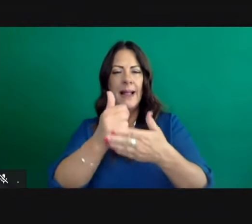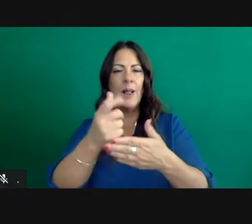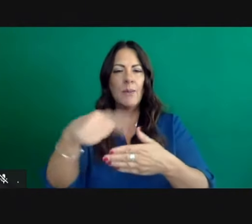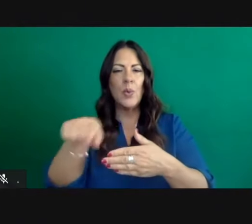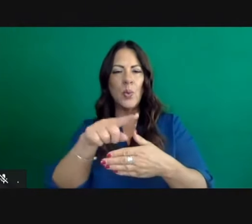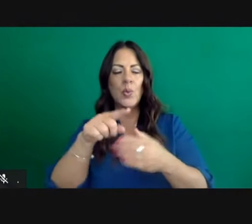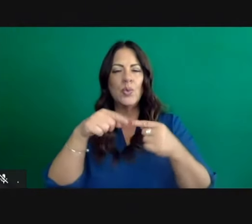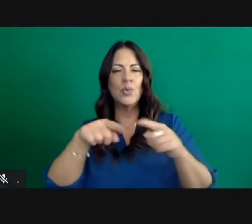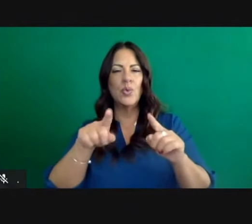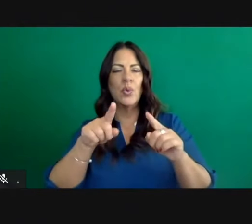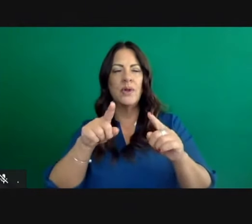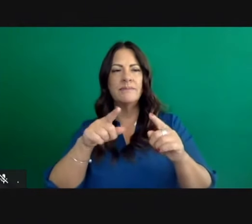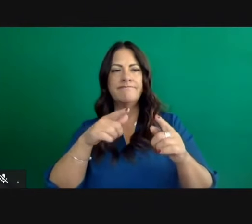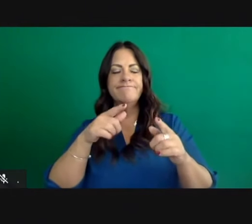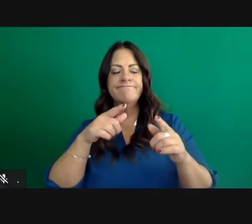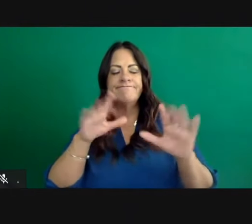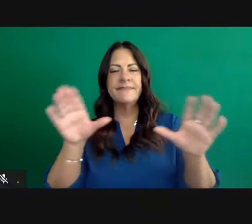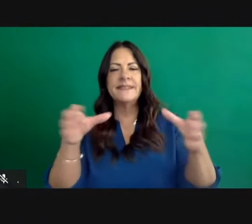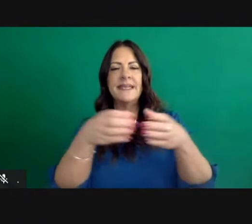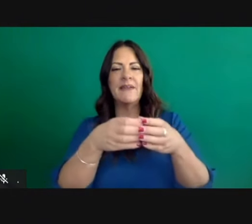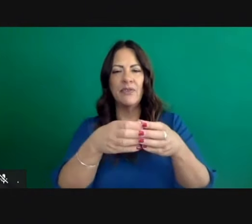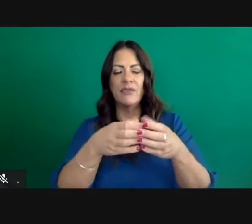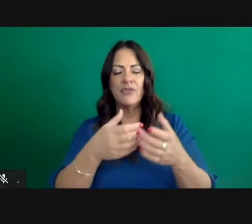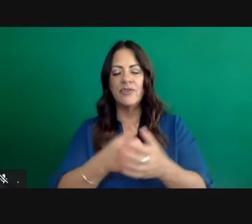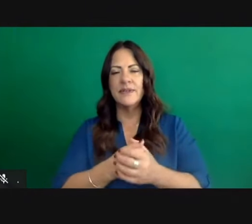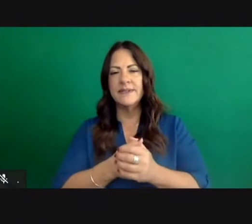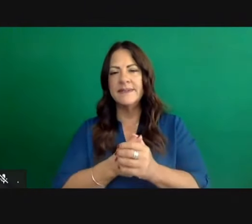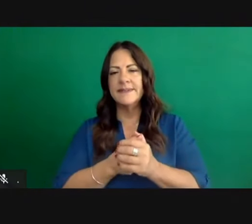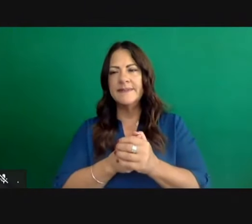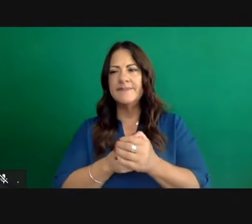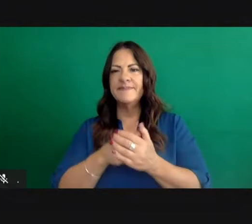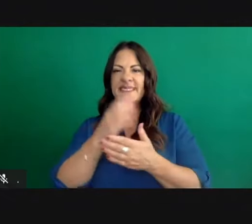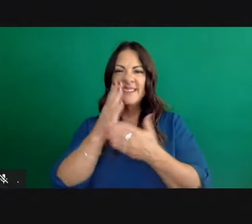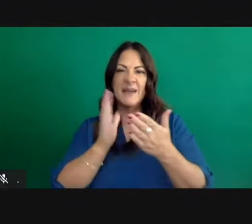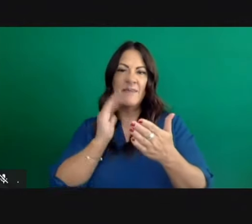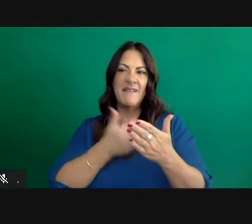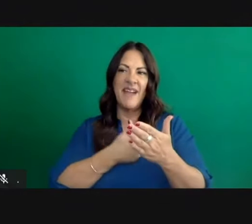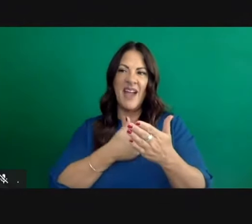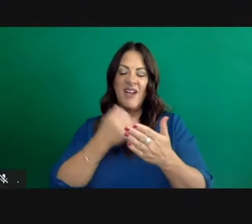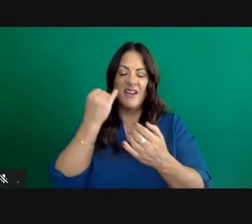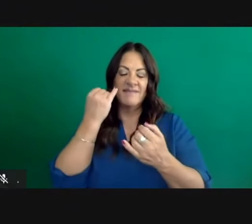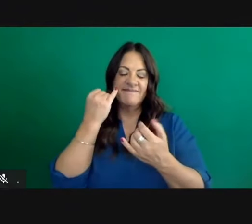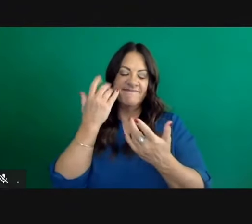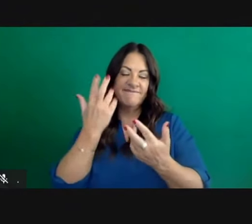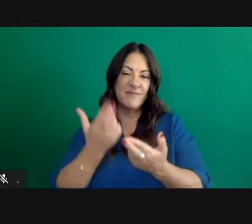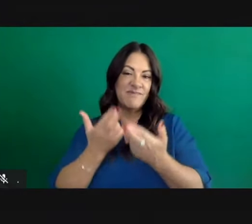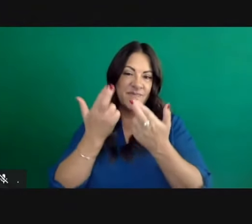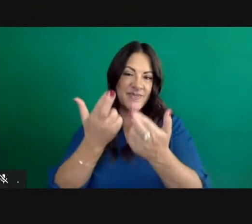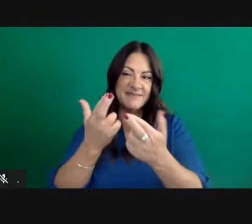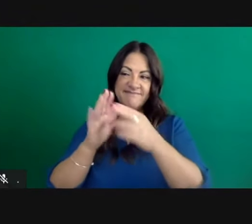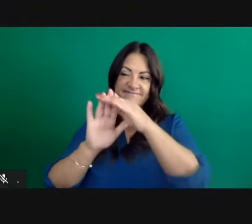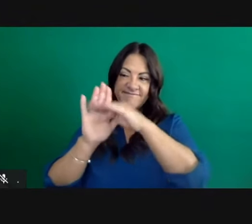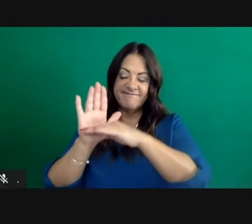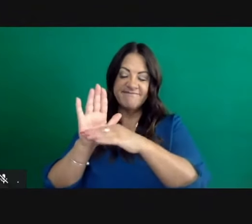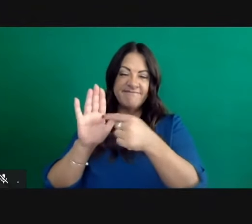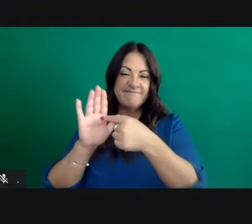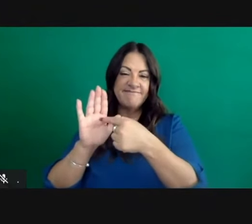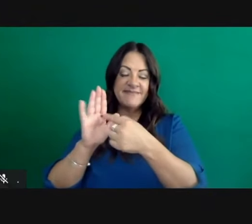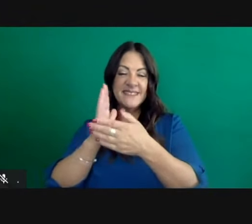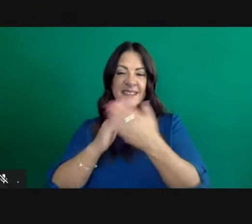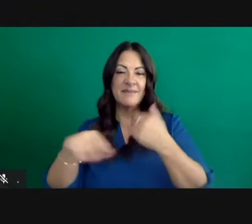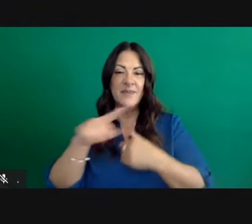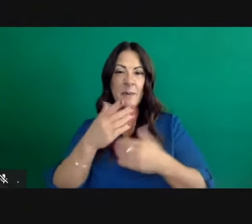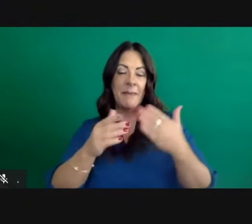guidance that isn't put out in that way may not be received as well and may not actually achieve what we hope to